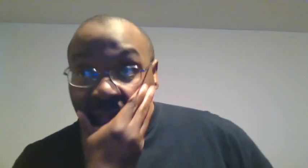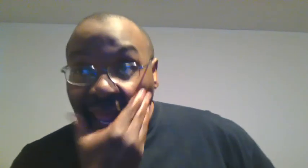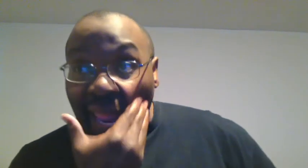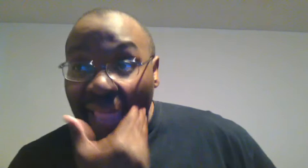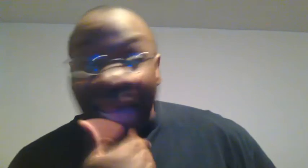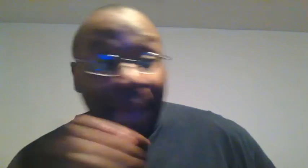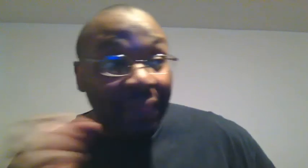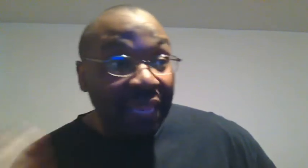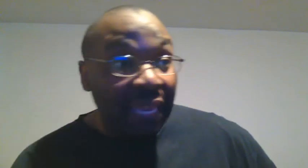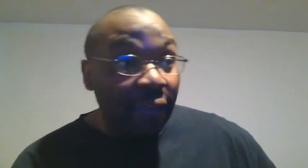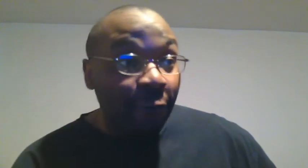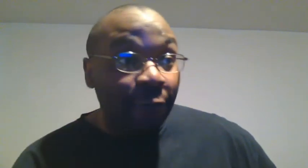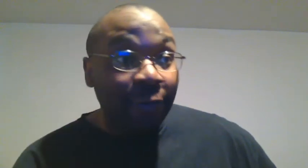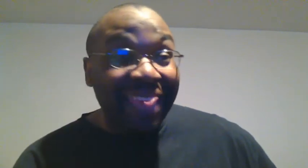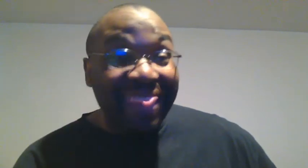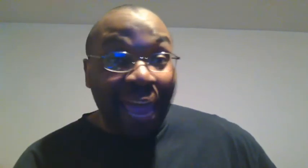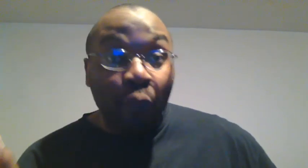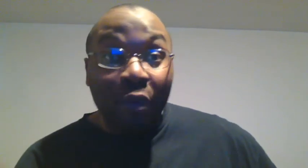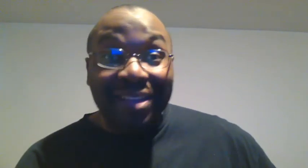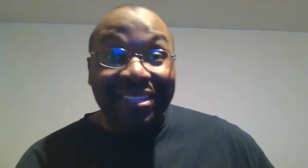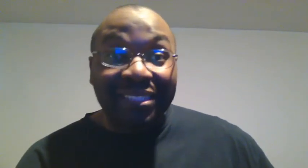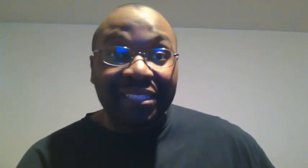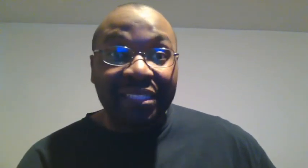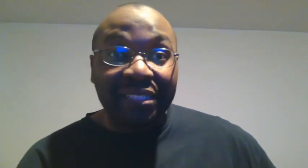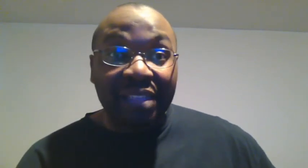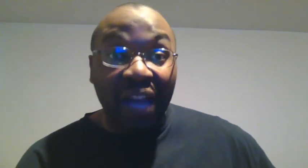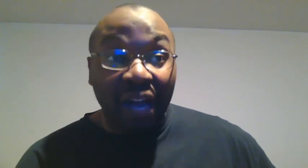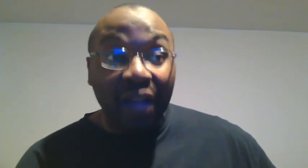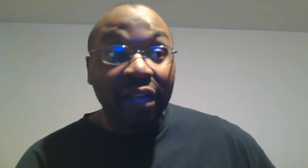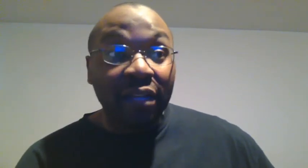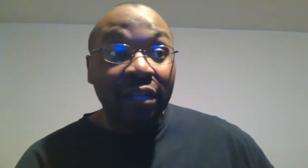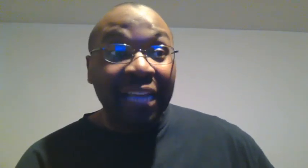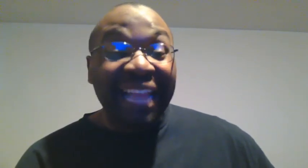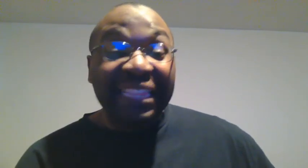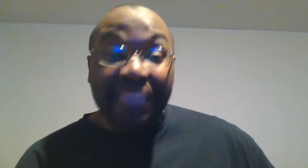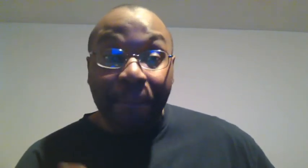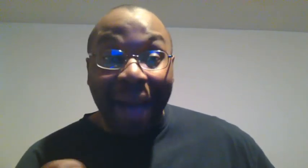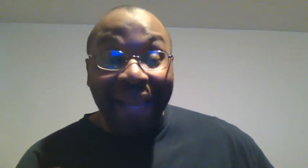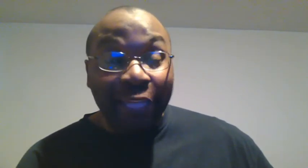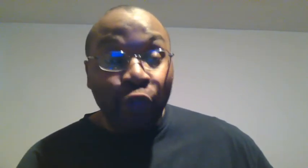And I believe that was a demonic trap.